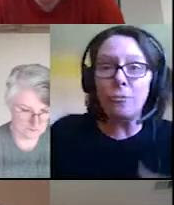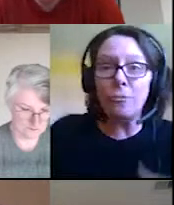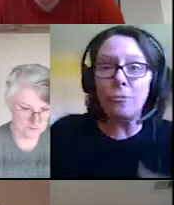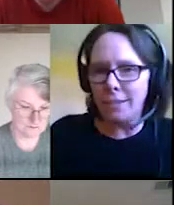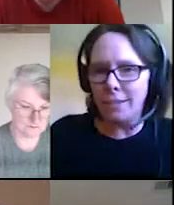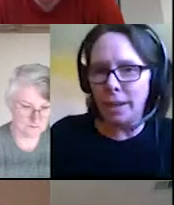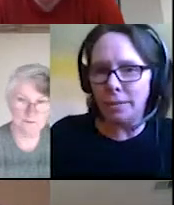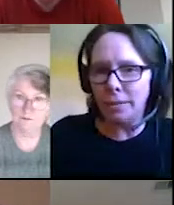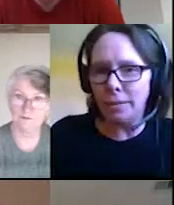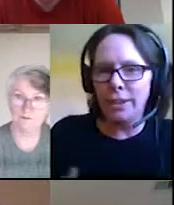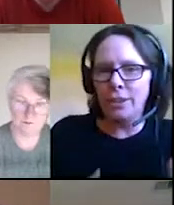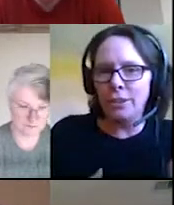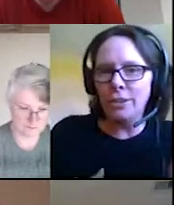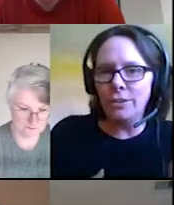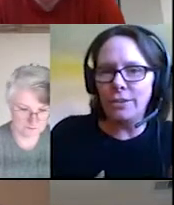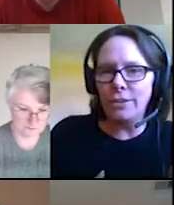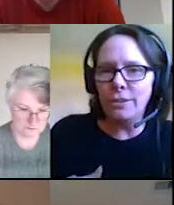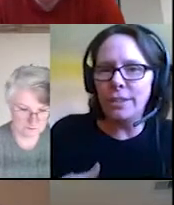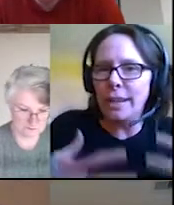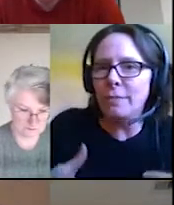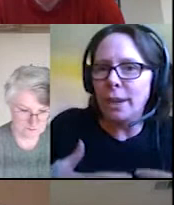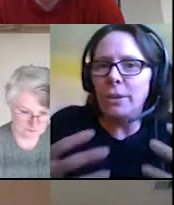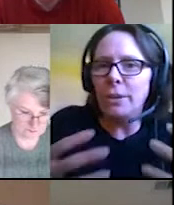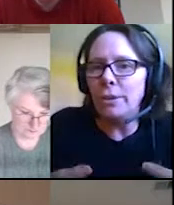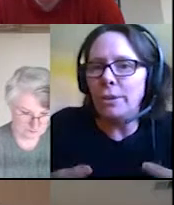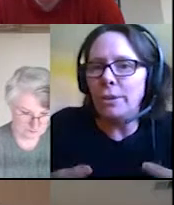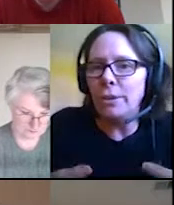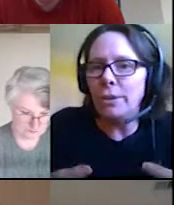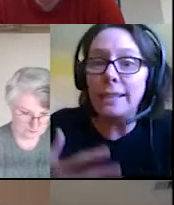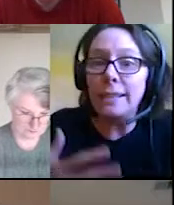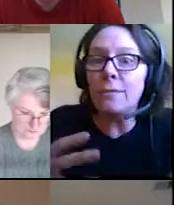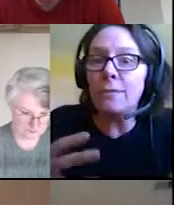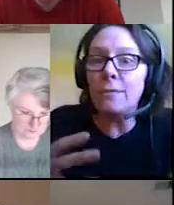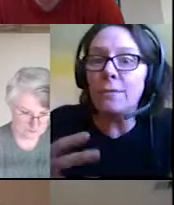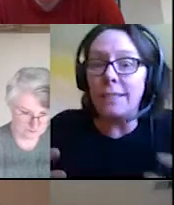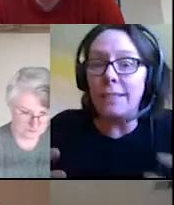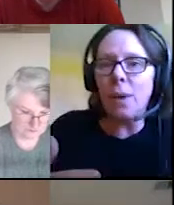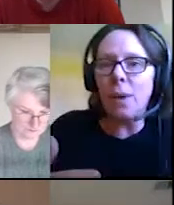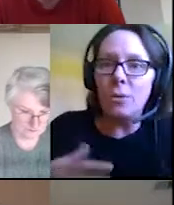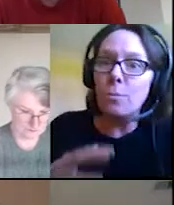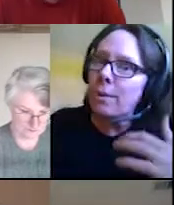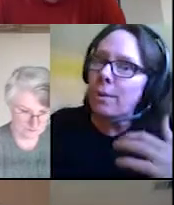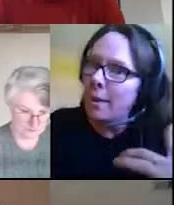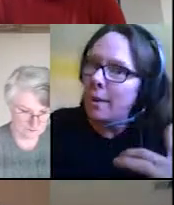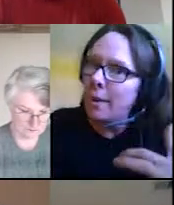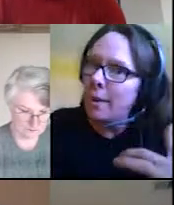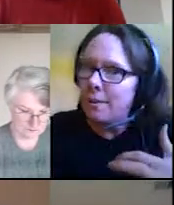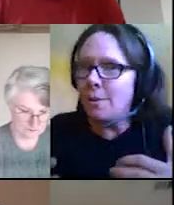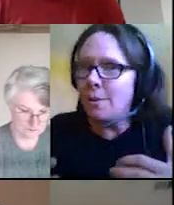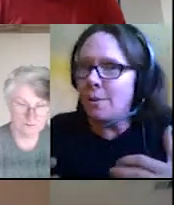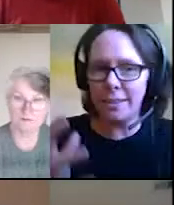and recast as well. Use the same vocabulary or in a slightly different way, or modify